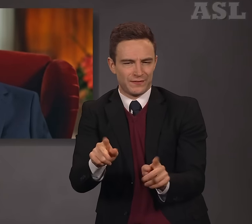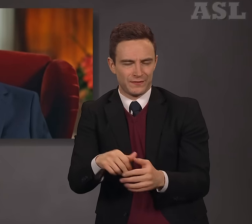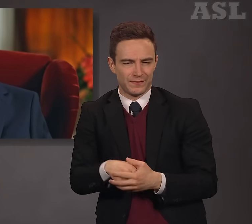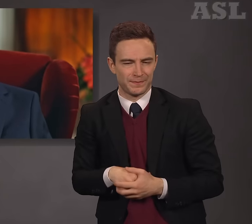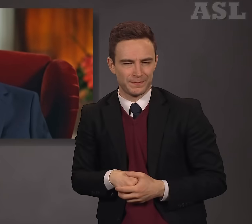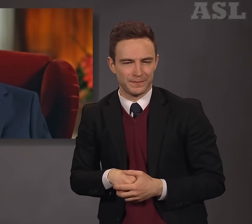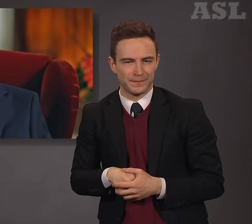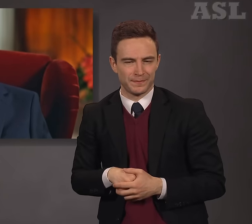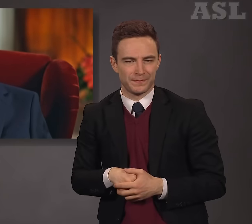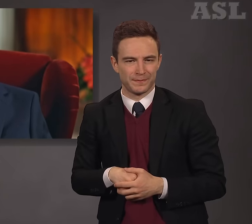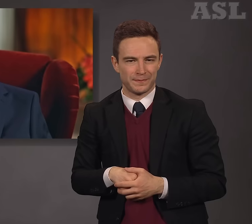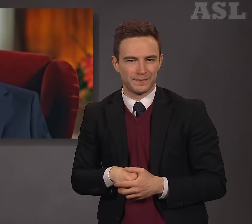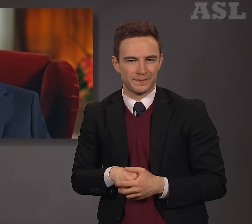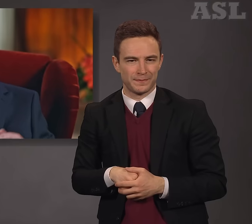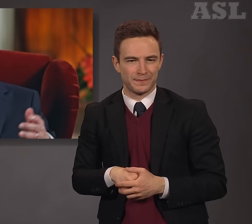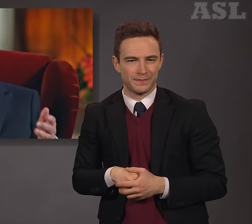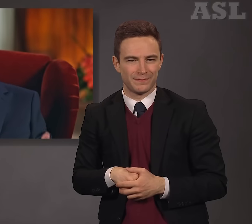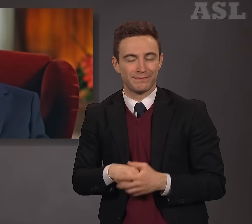today.